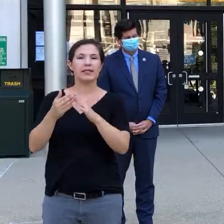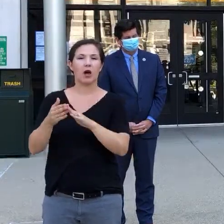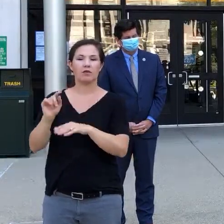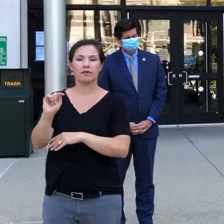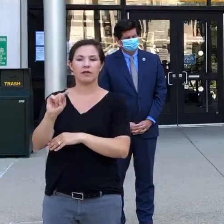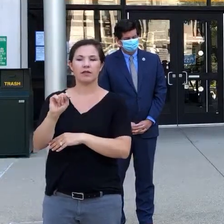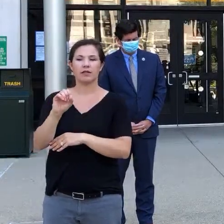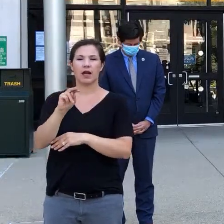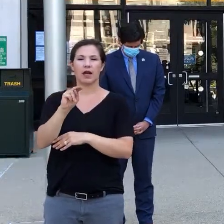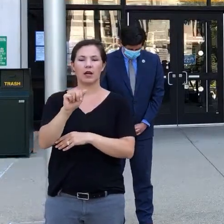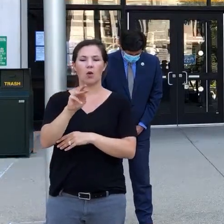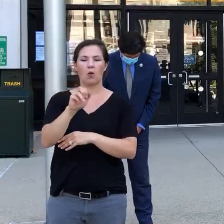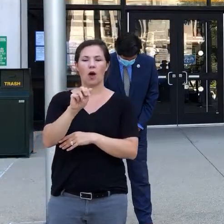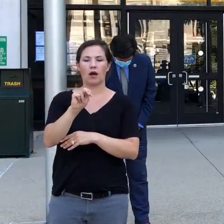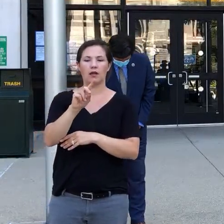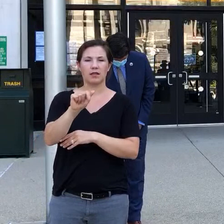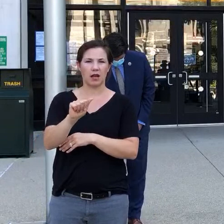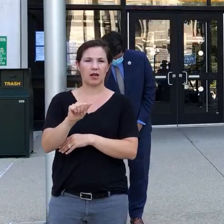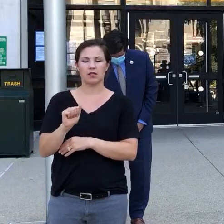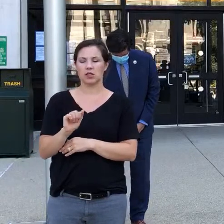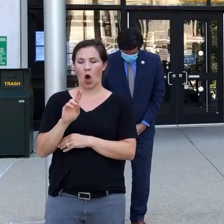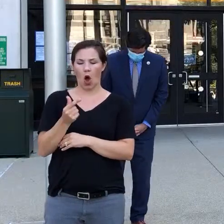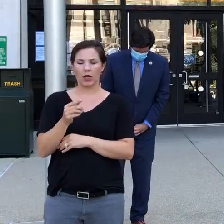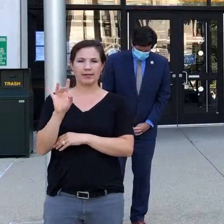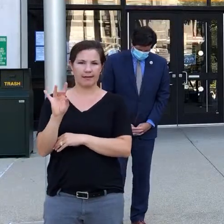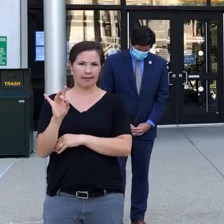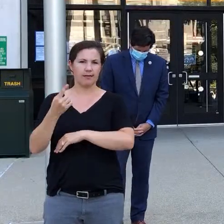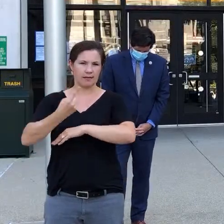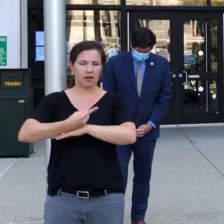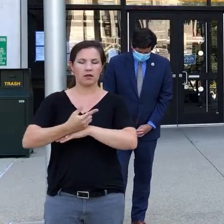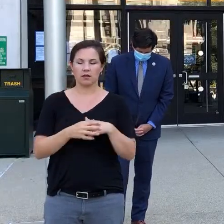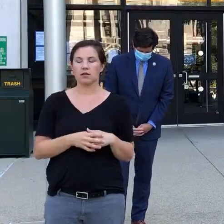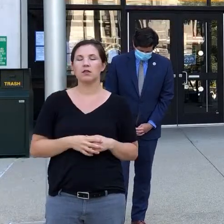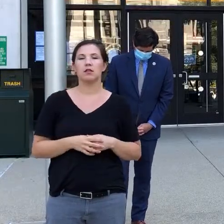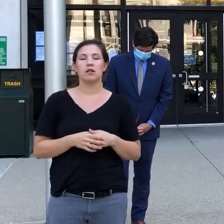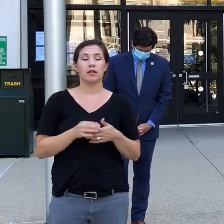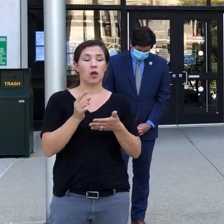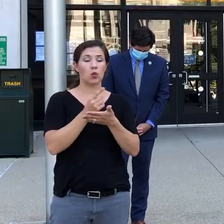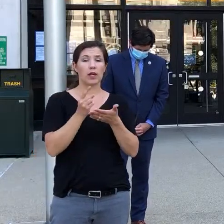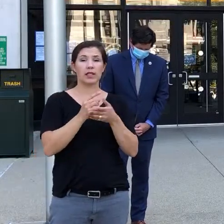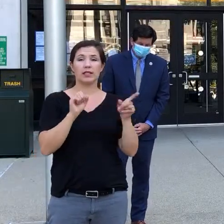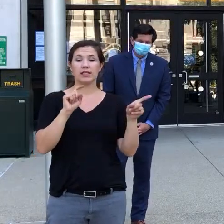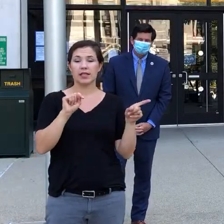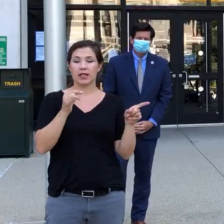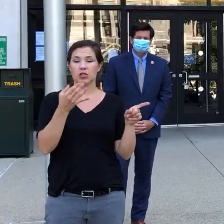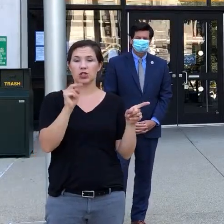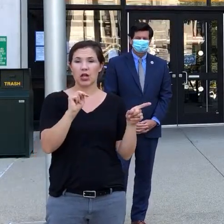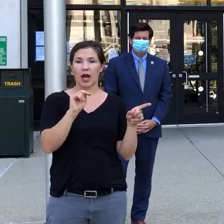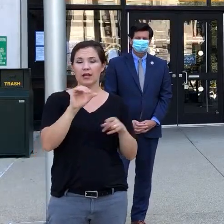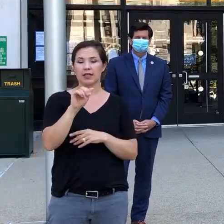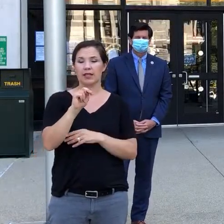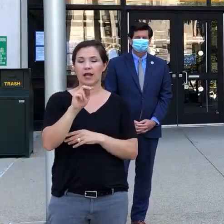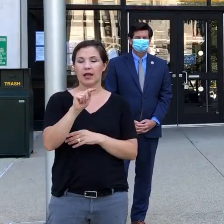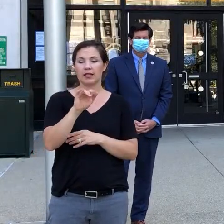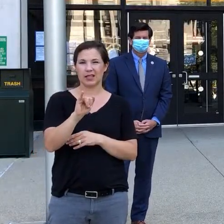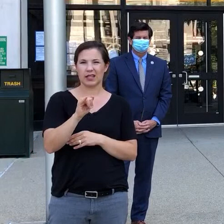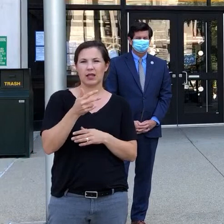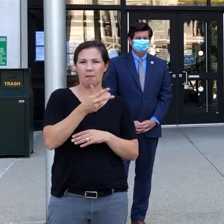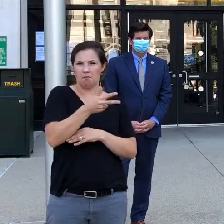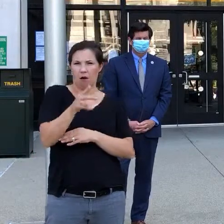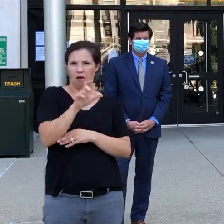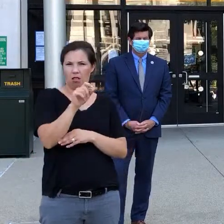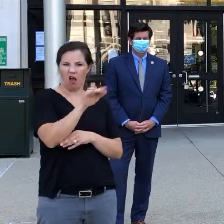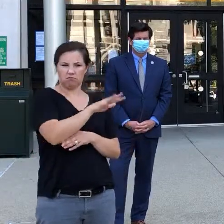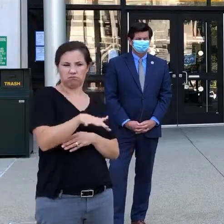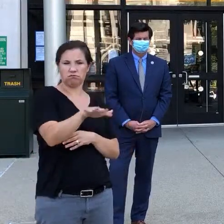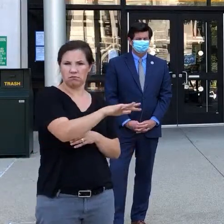Tonawanda on August 8th. And we're also weekly at the St. John Canty Church parking lot in Buffalo